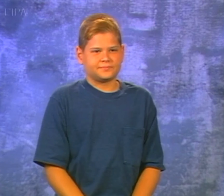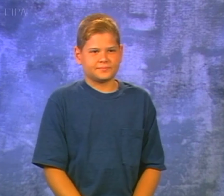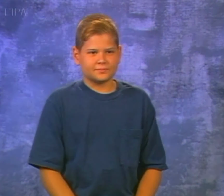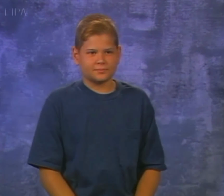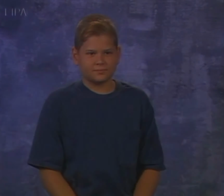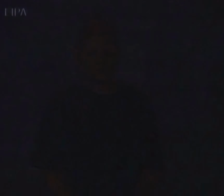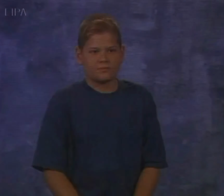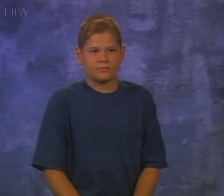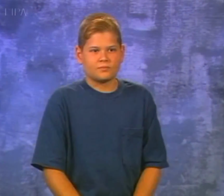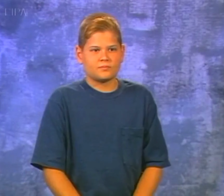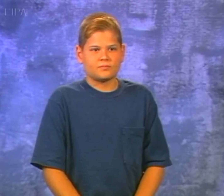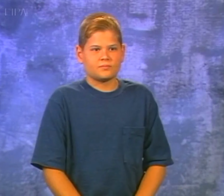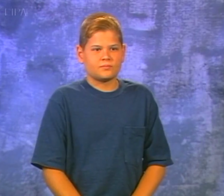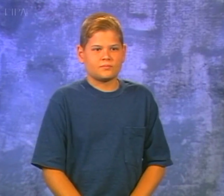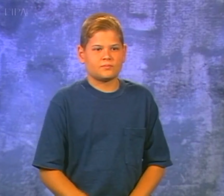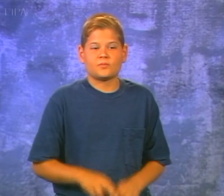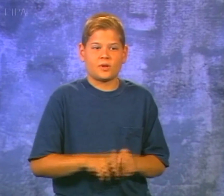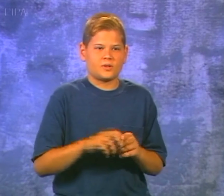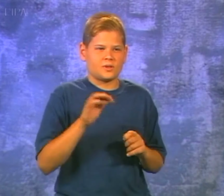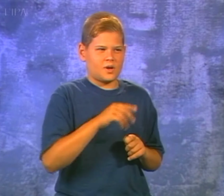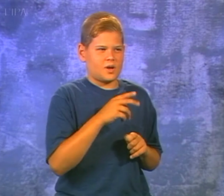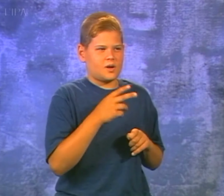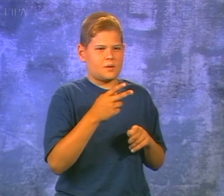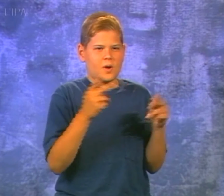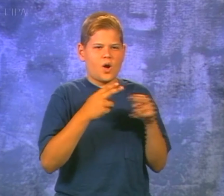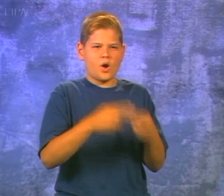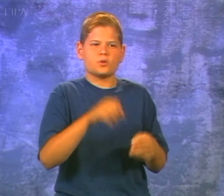Oh, there's this dragon ride that I really like.